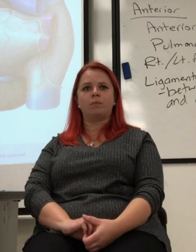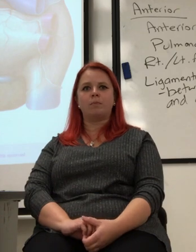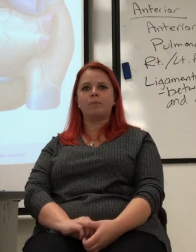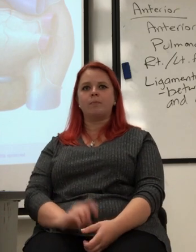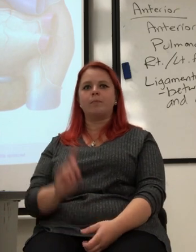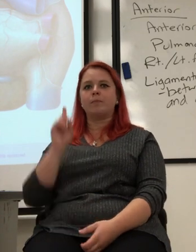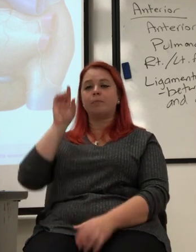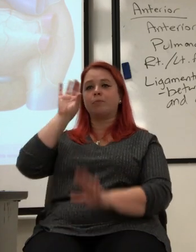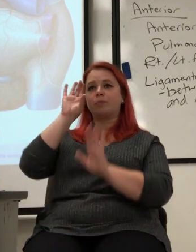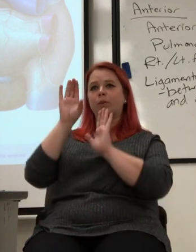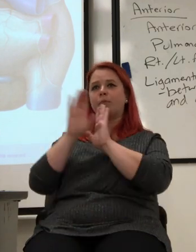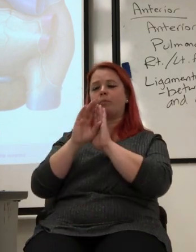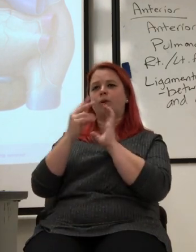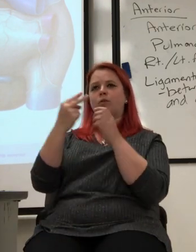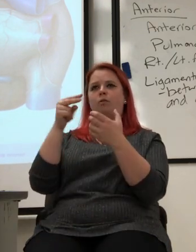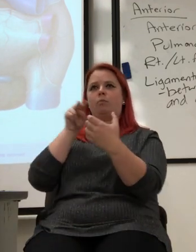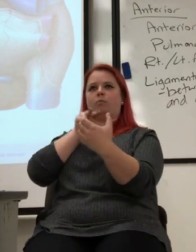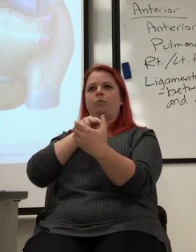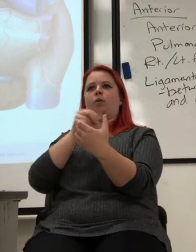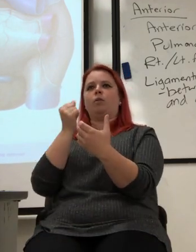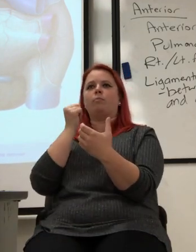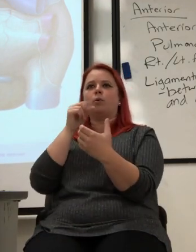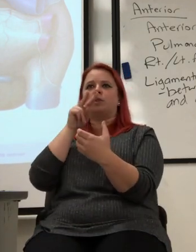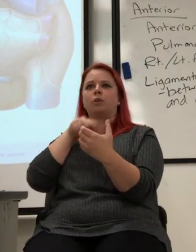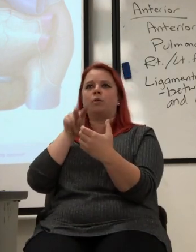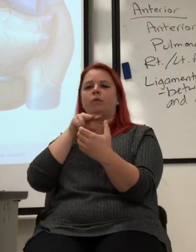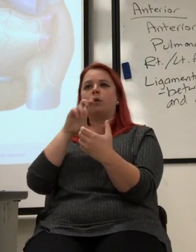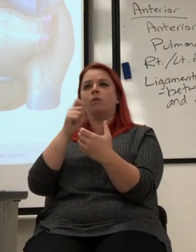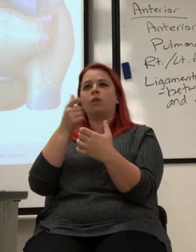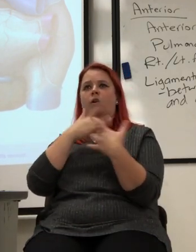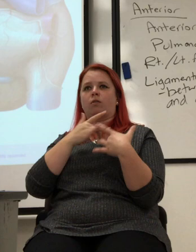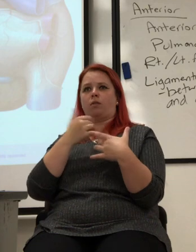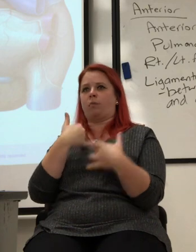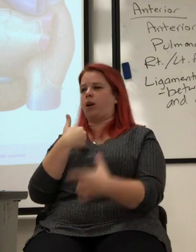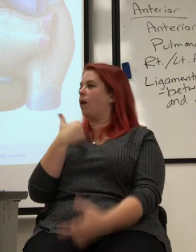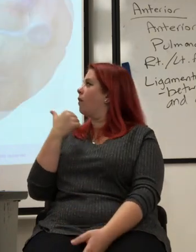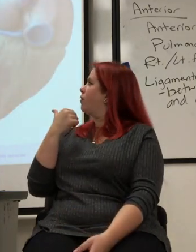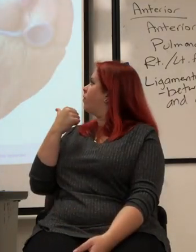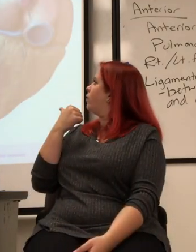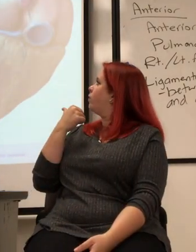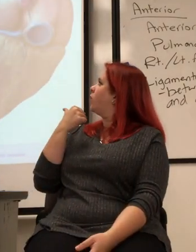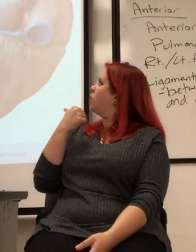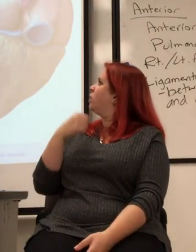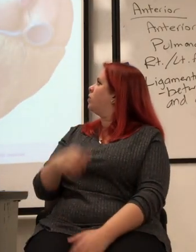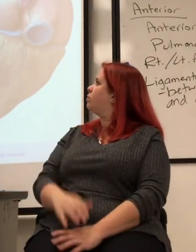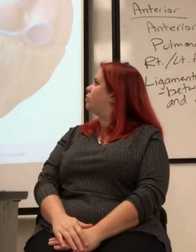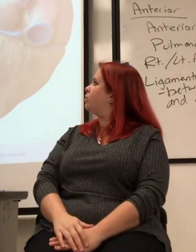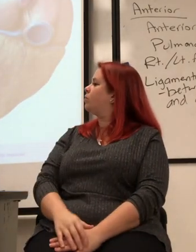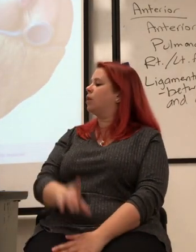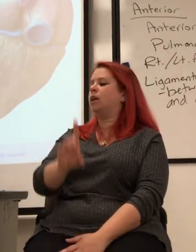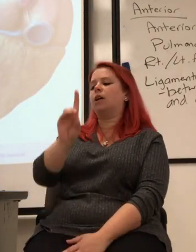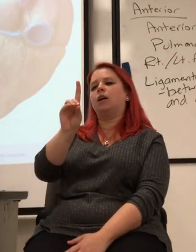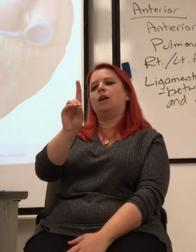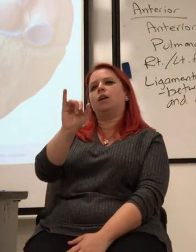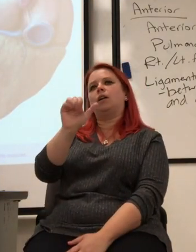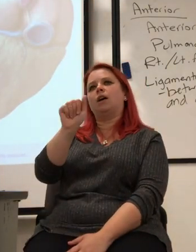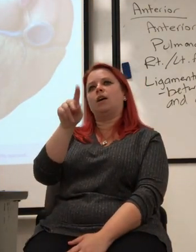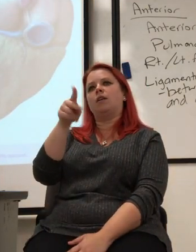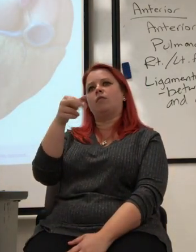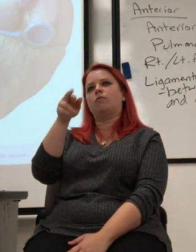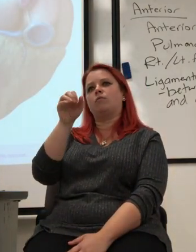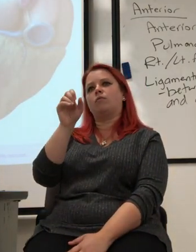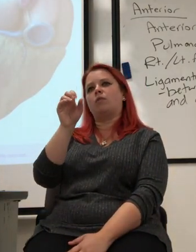Here's a picture of the posterior view of the other part we have. Here's a diaphragmatic view, the inferior